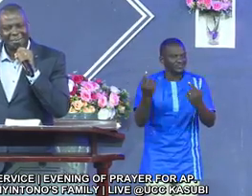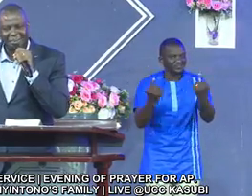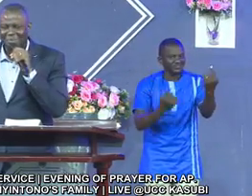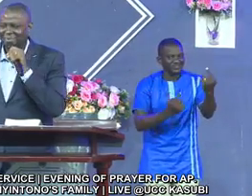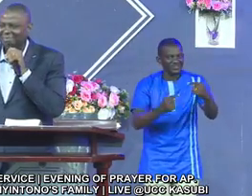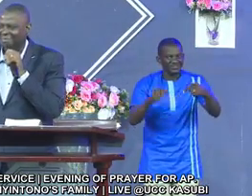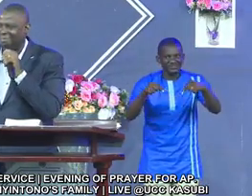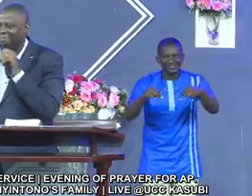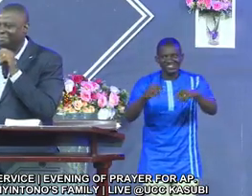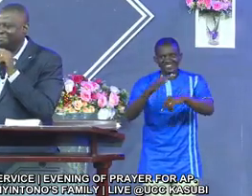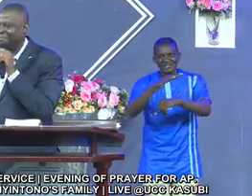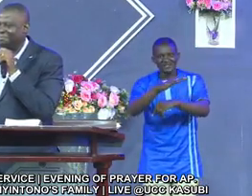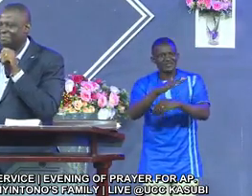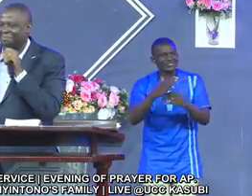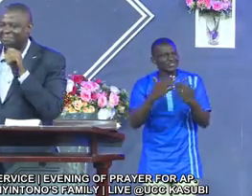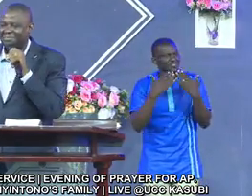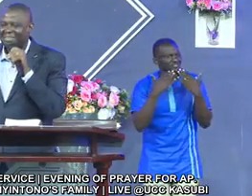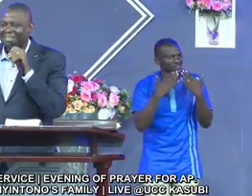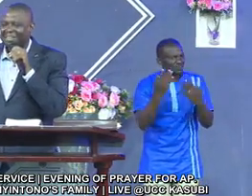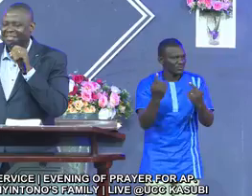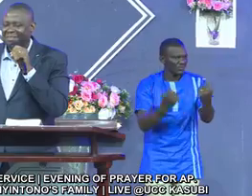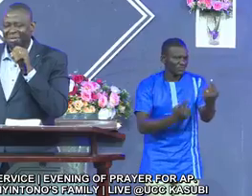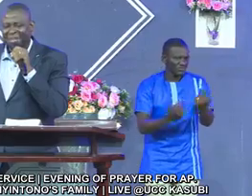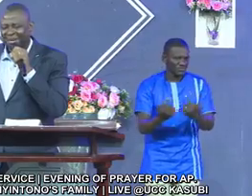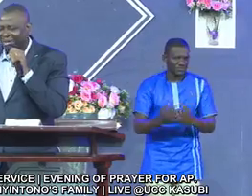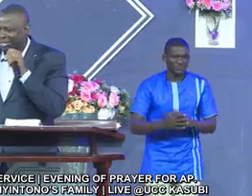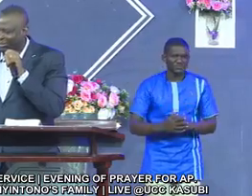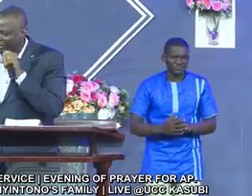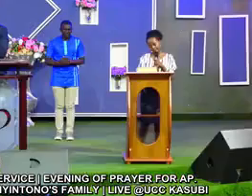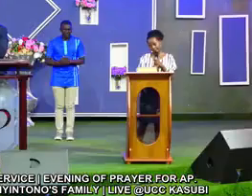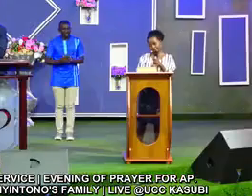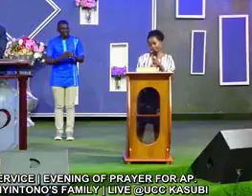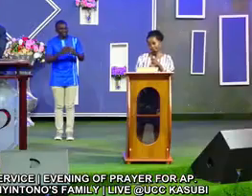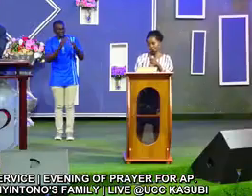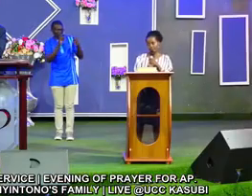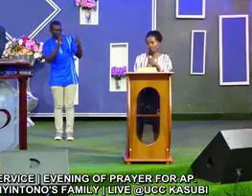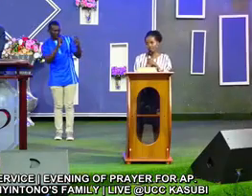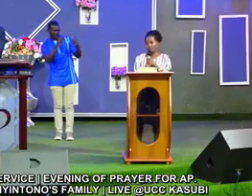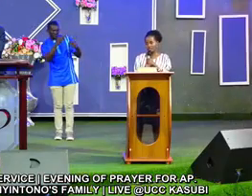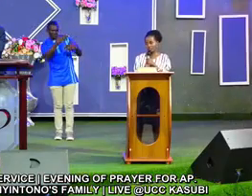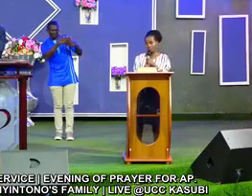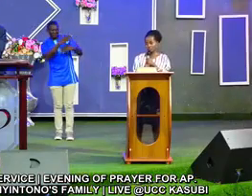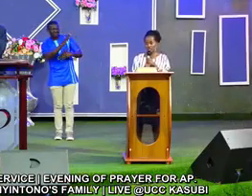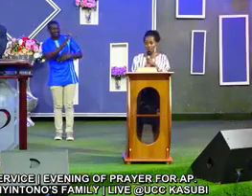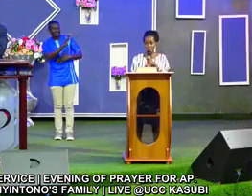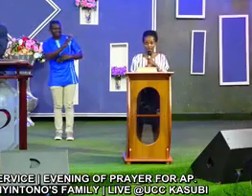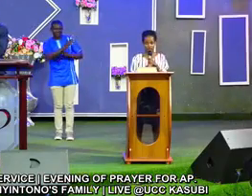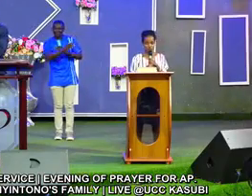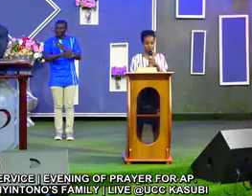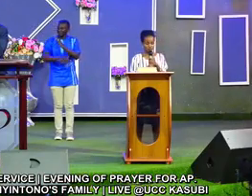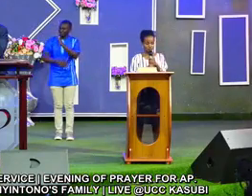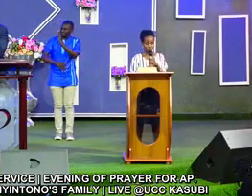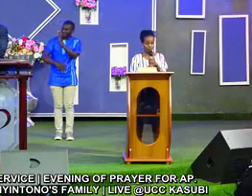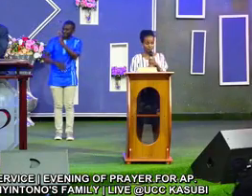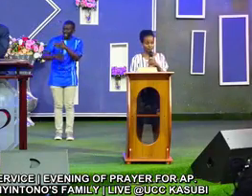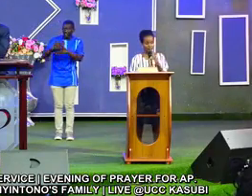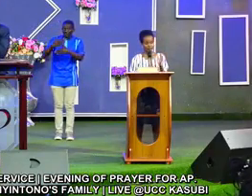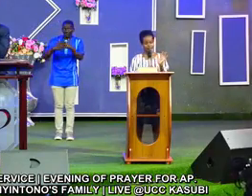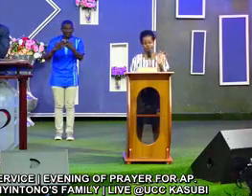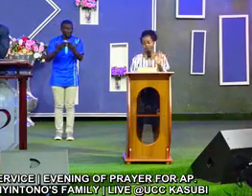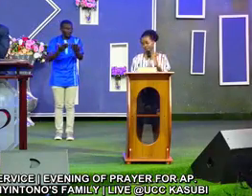kawungeezi kano. Thank you for coming to this evening. Chukirako neighbor wo muwubireko. Turn to your neighbor and wave to